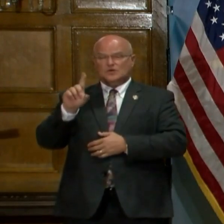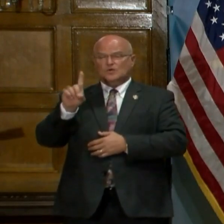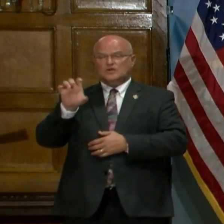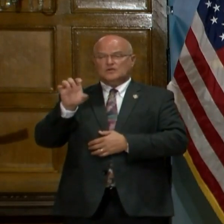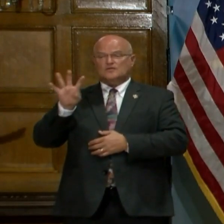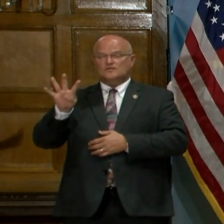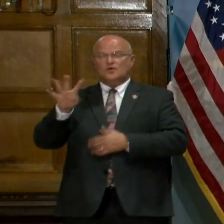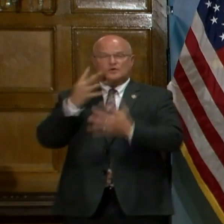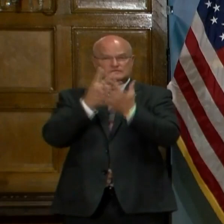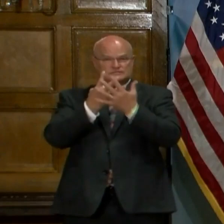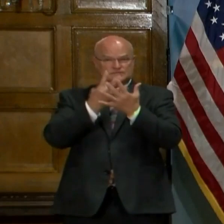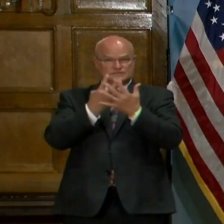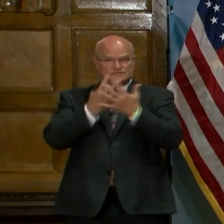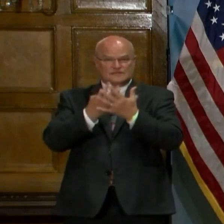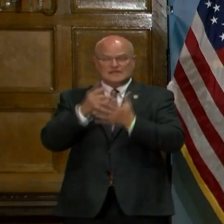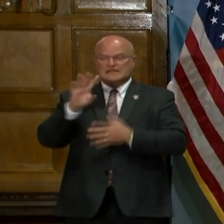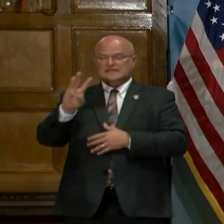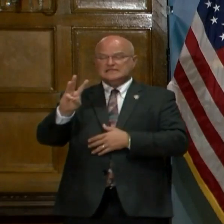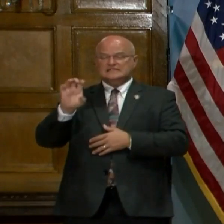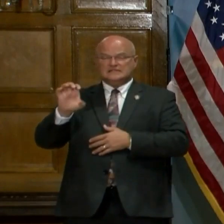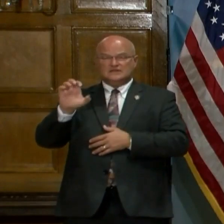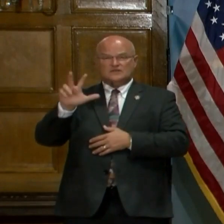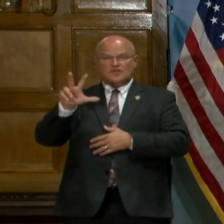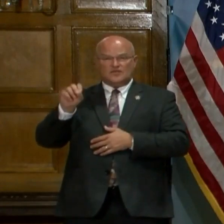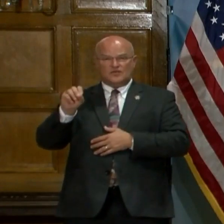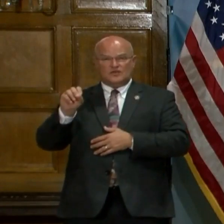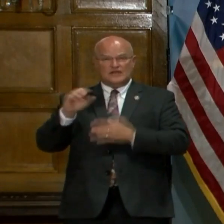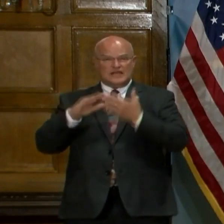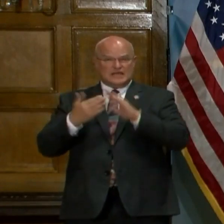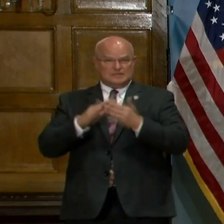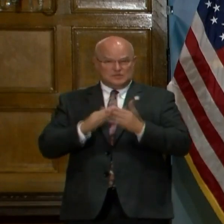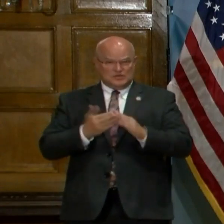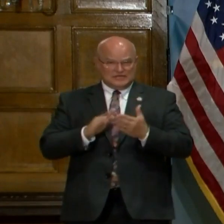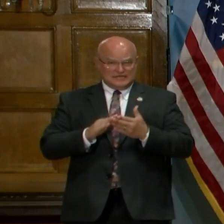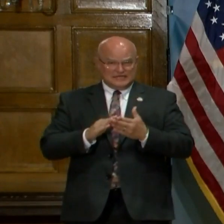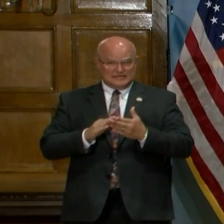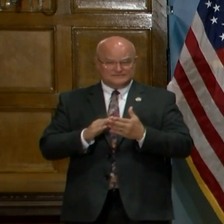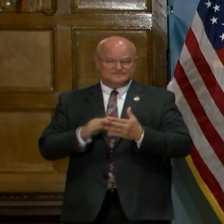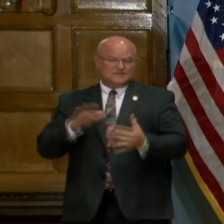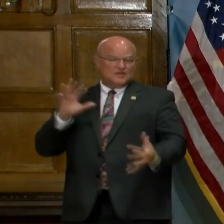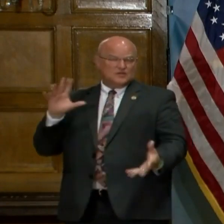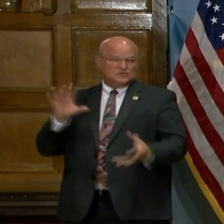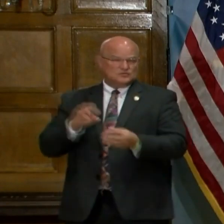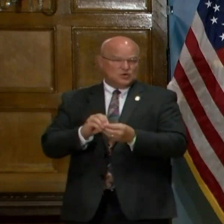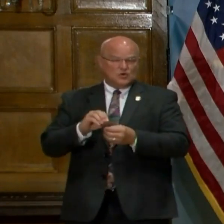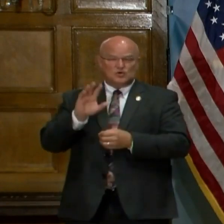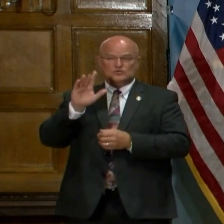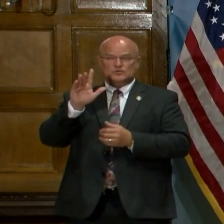correctional facilities, 630 are community cases. Of our total